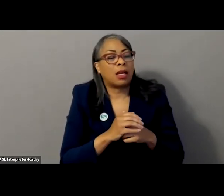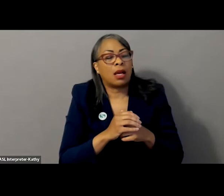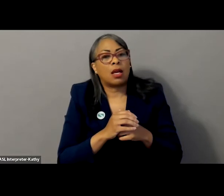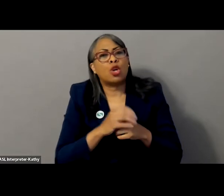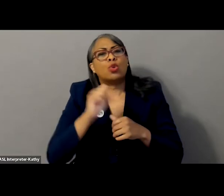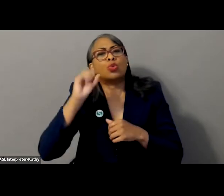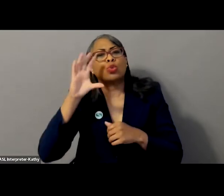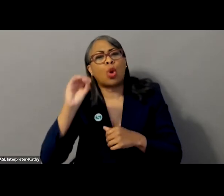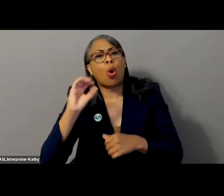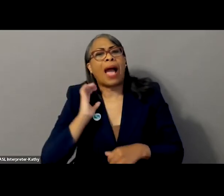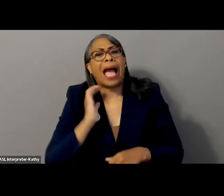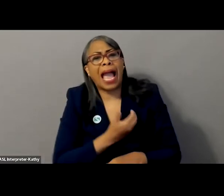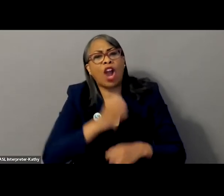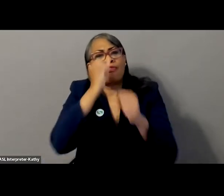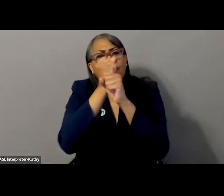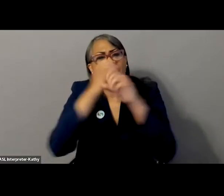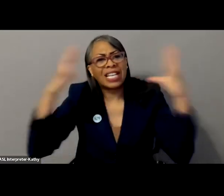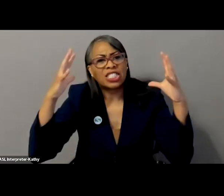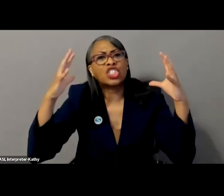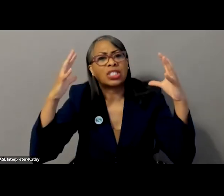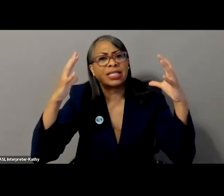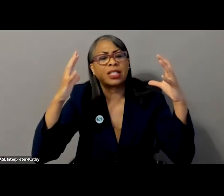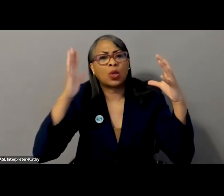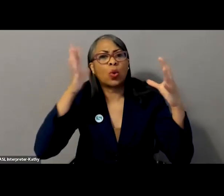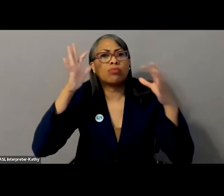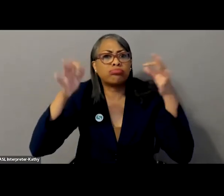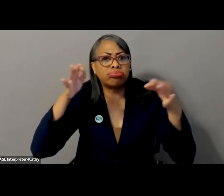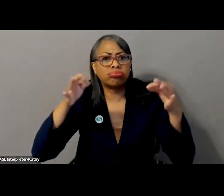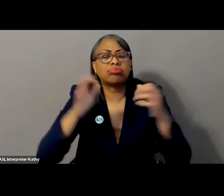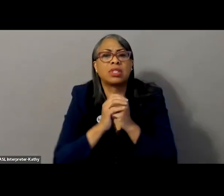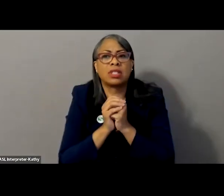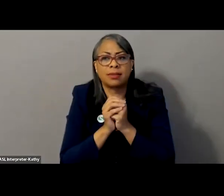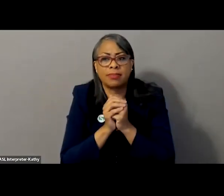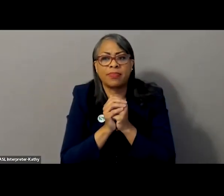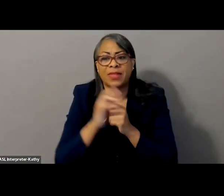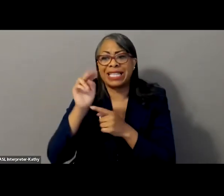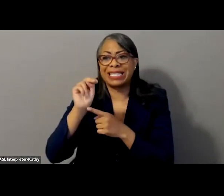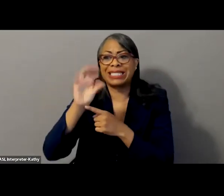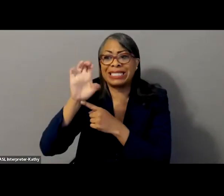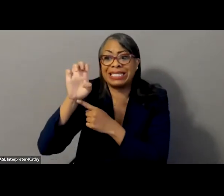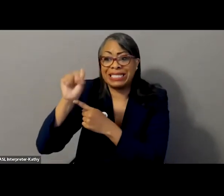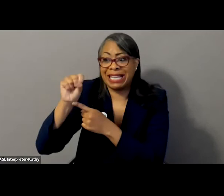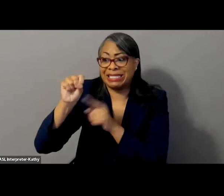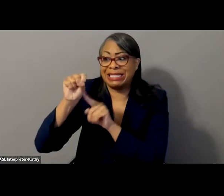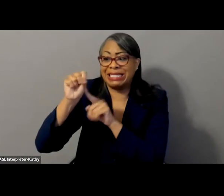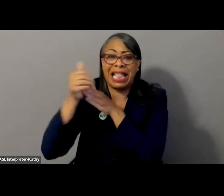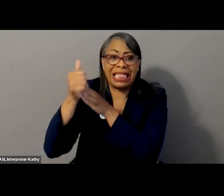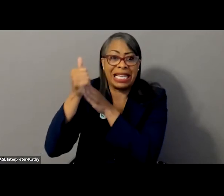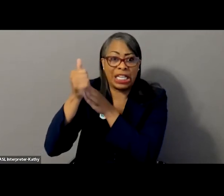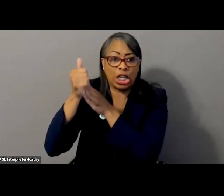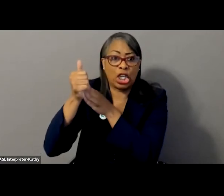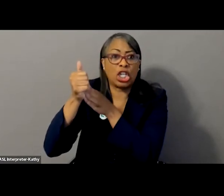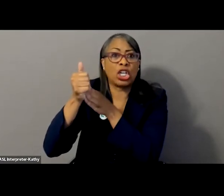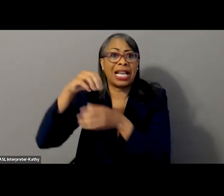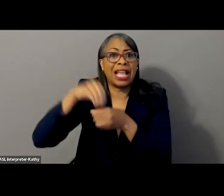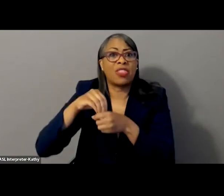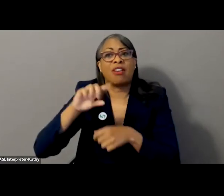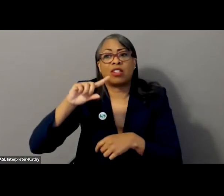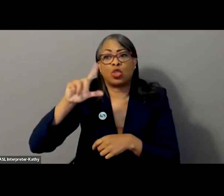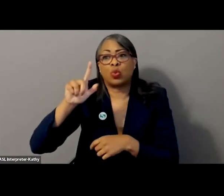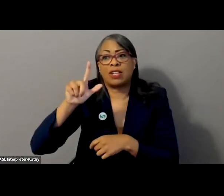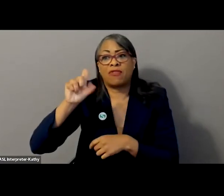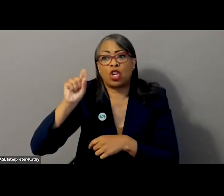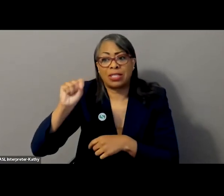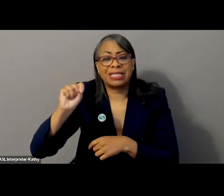we articulated was one of NCES as a leader in the 21st century education